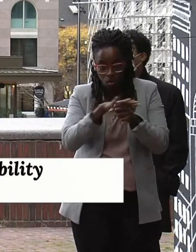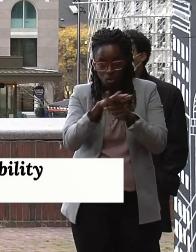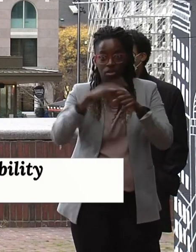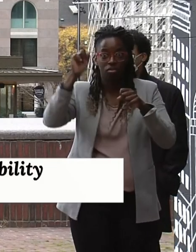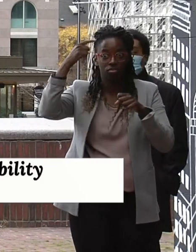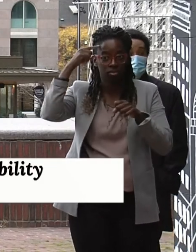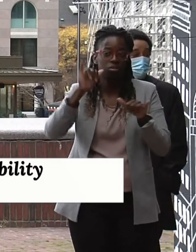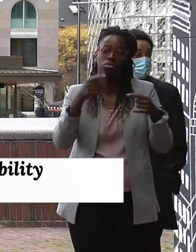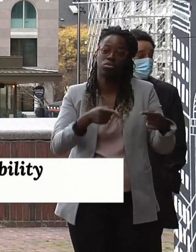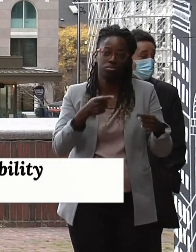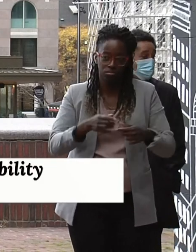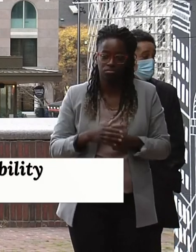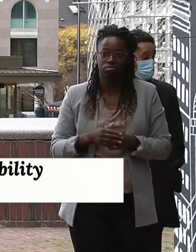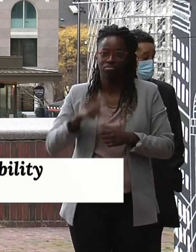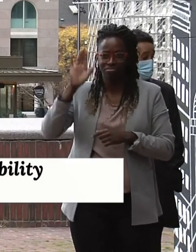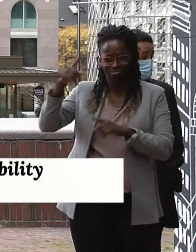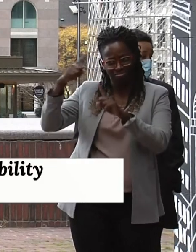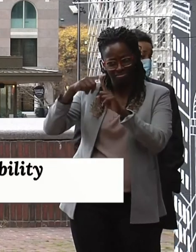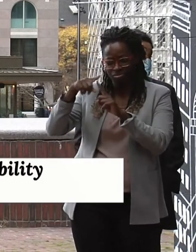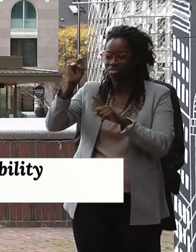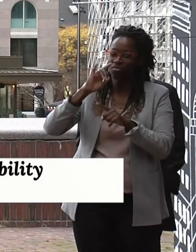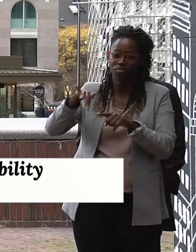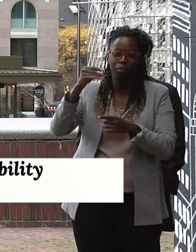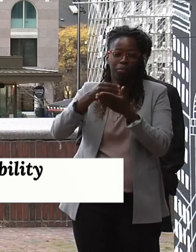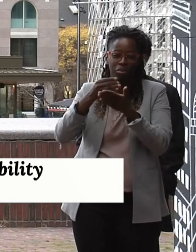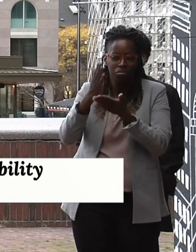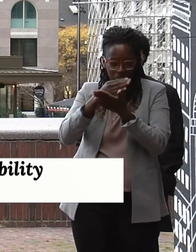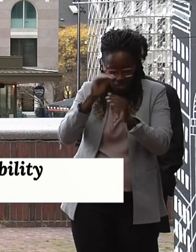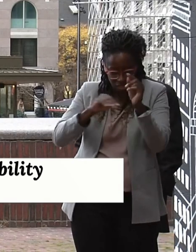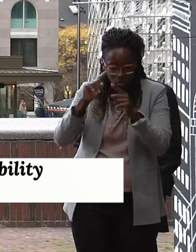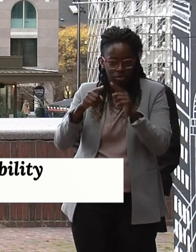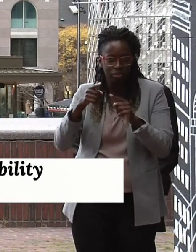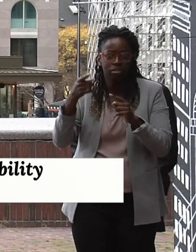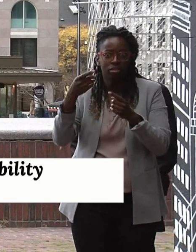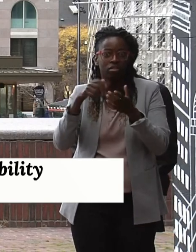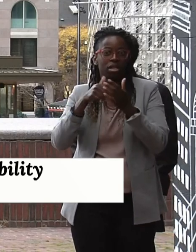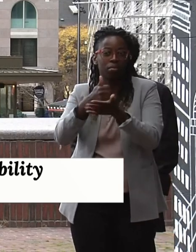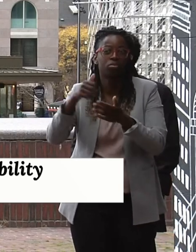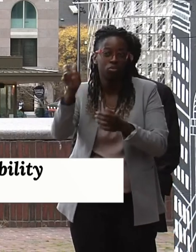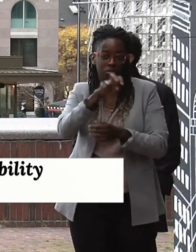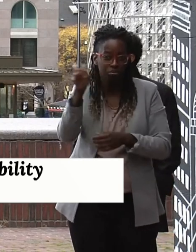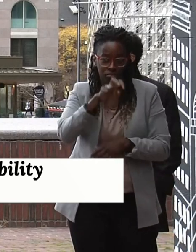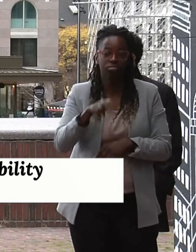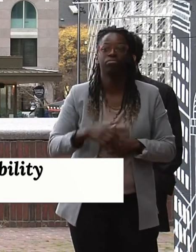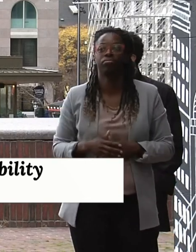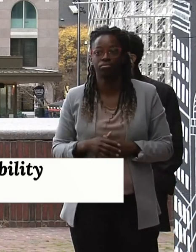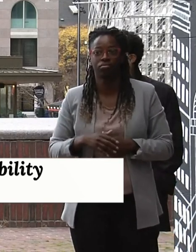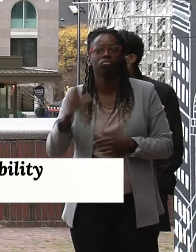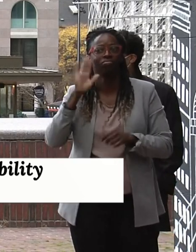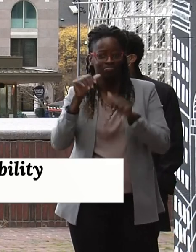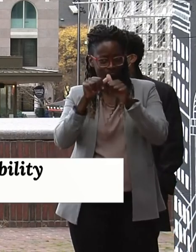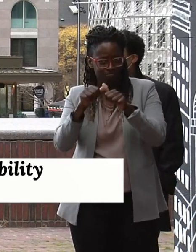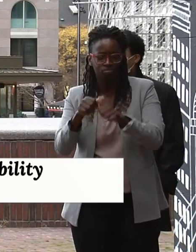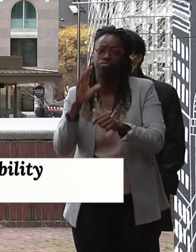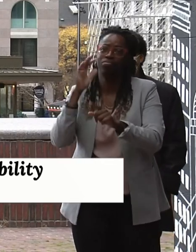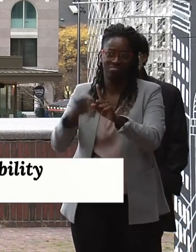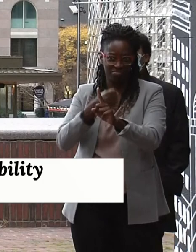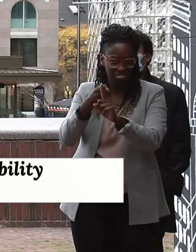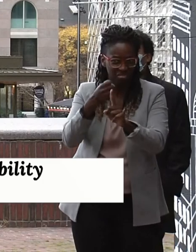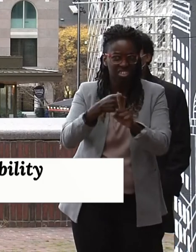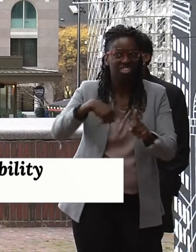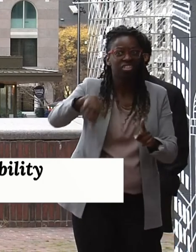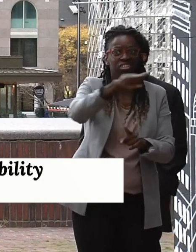our recovery. This will only hurt our revenue in the long run. I'm going to be advocating from now until the vote takes place to protect the